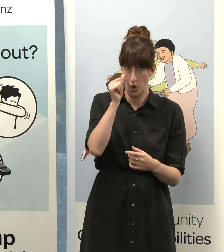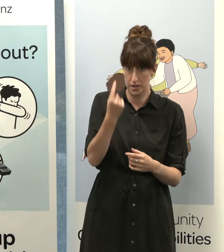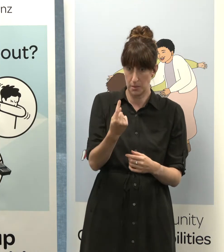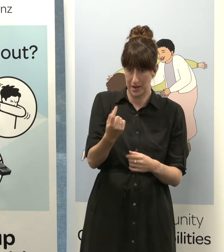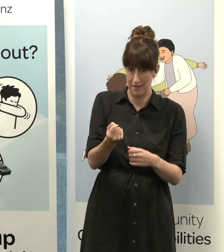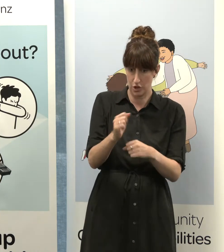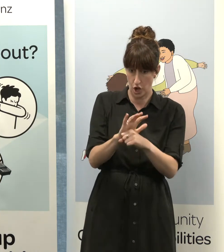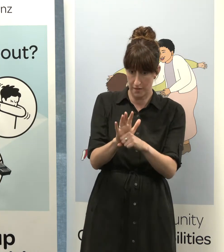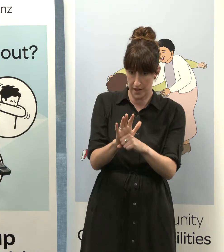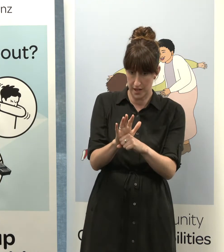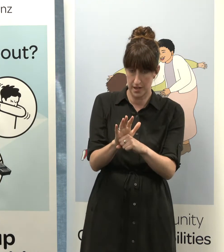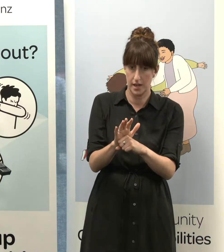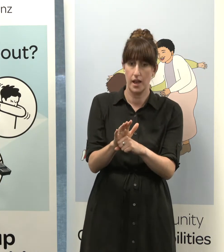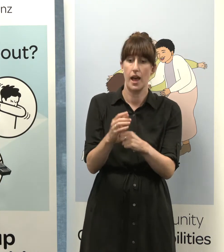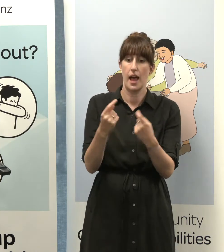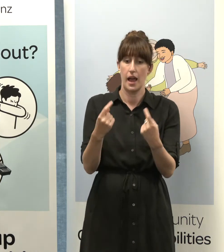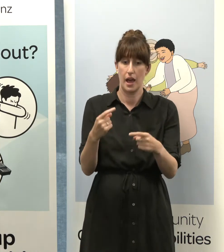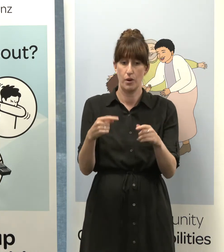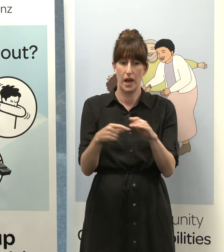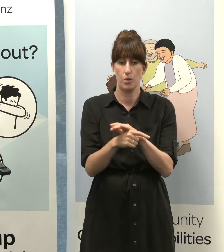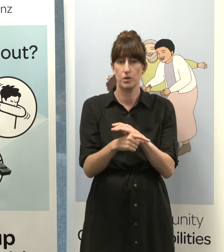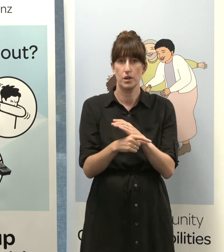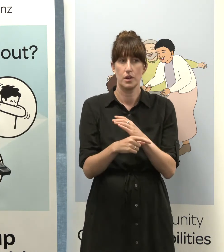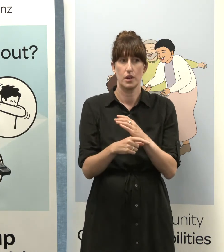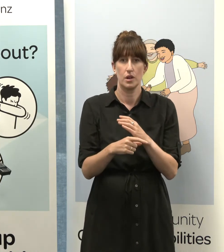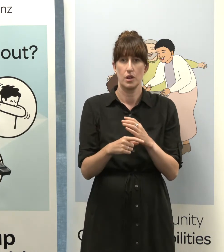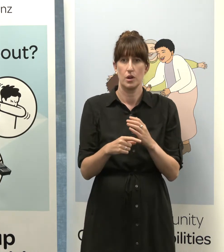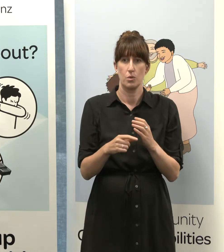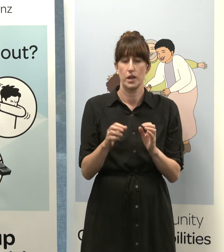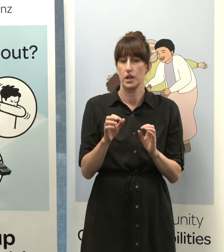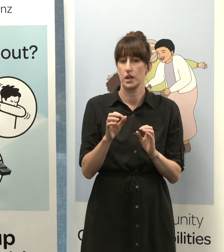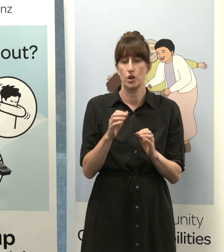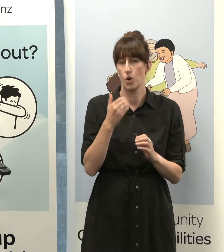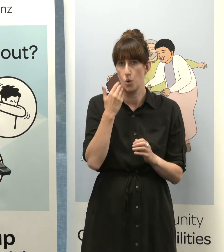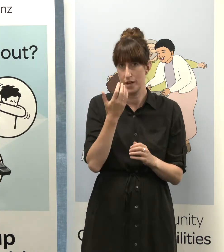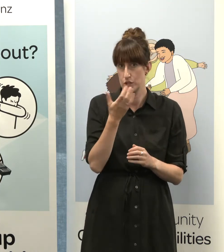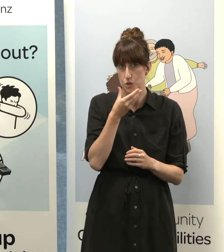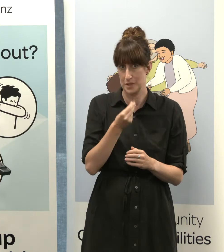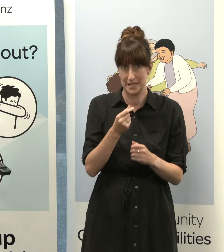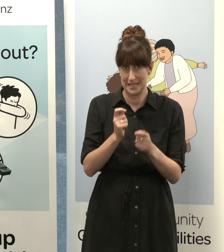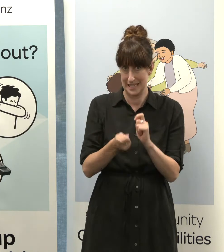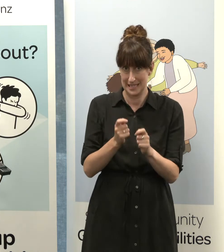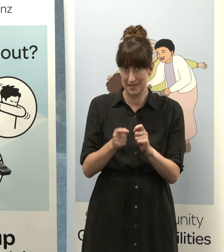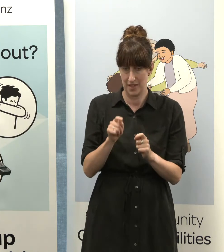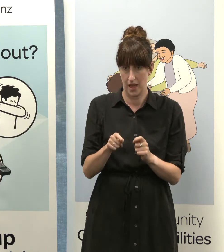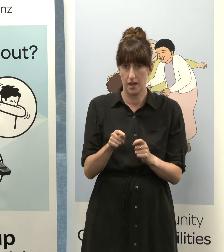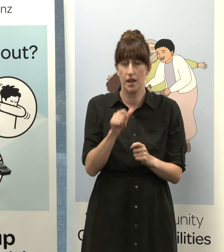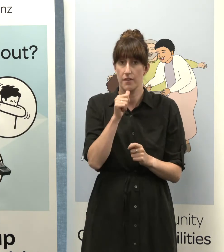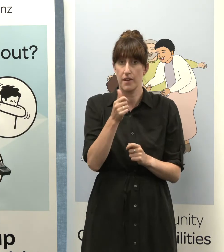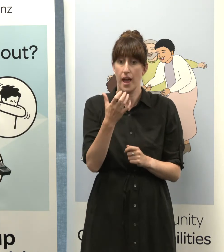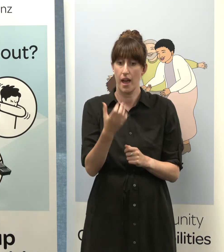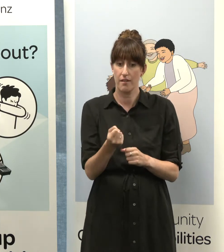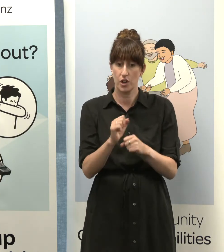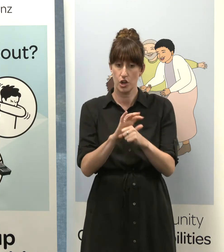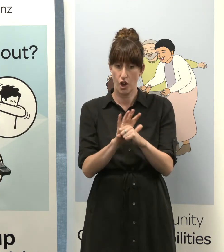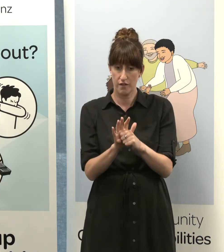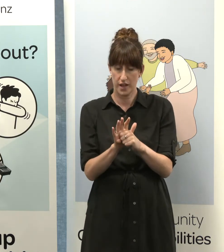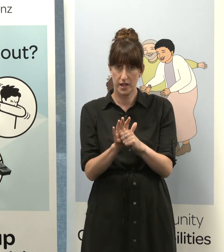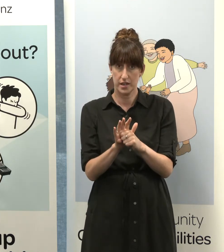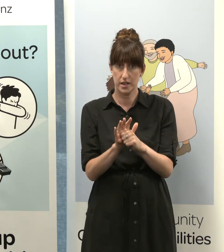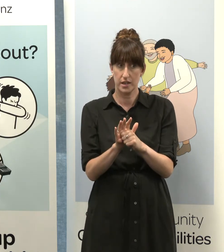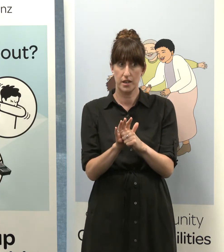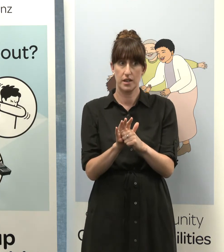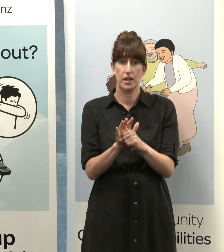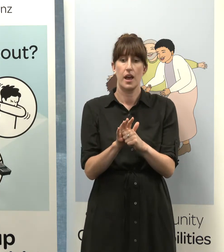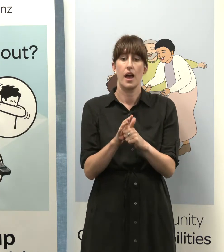was a PCR test or any sort of test. What we know is that people who are cases, the vast majority of them will no longer